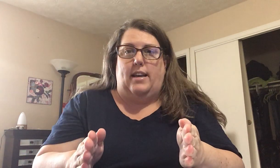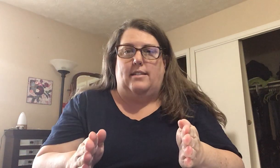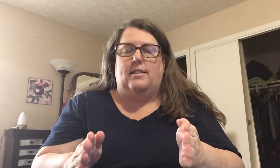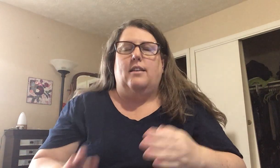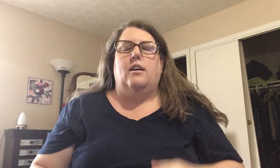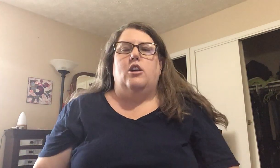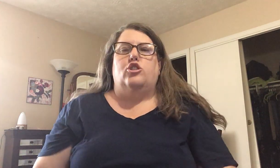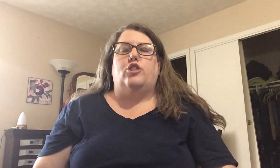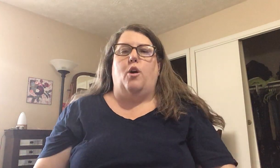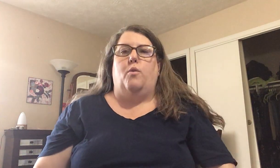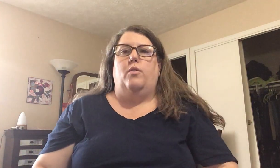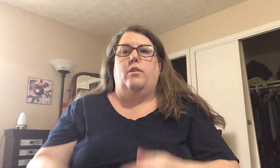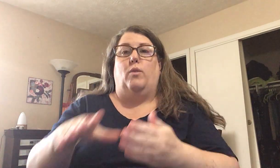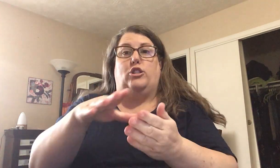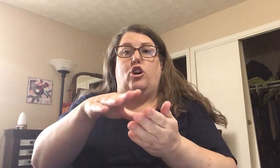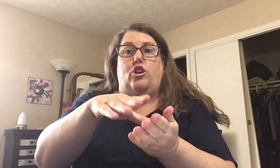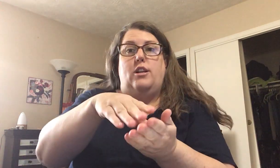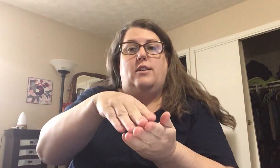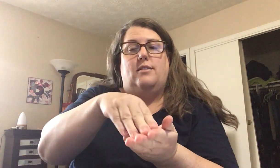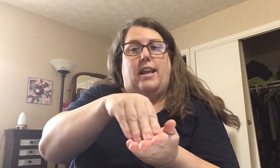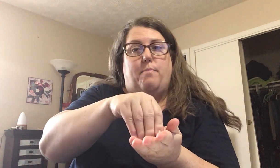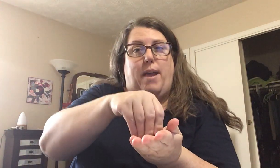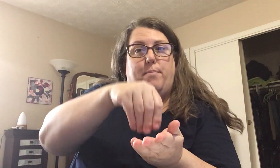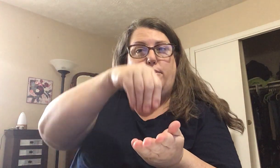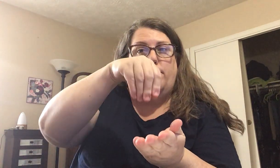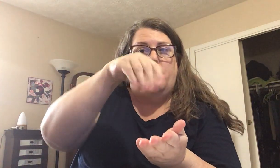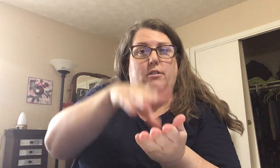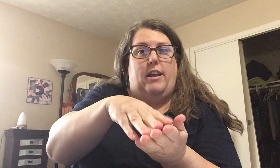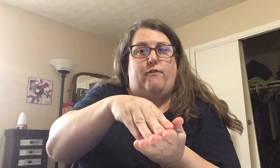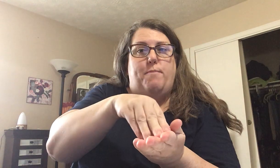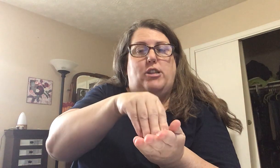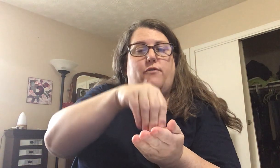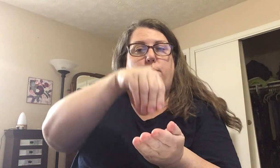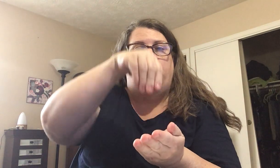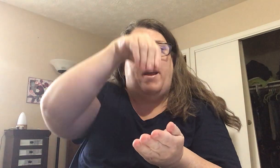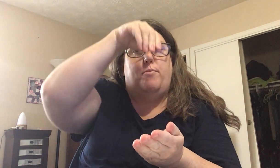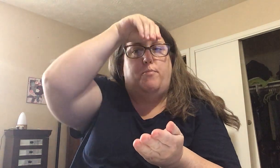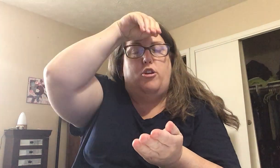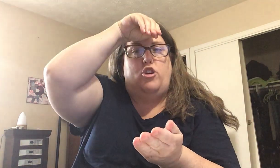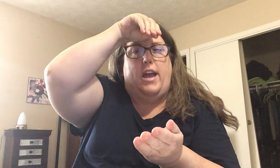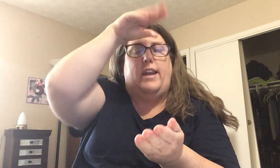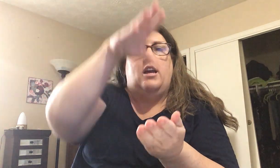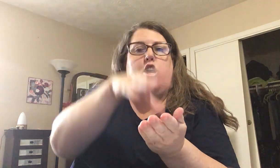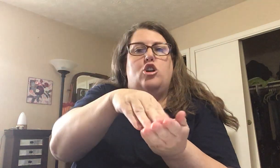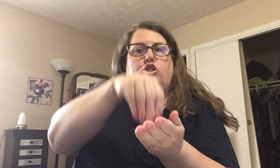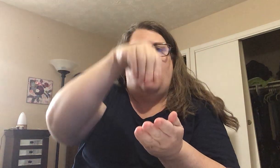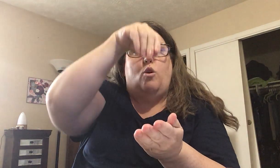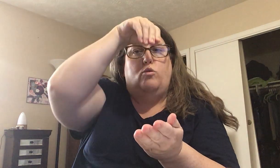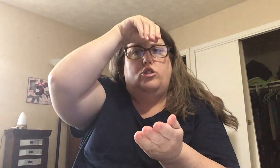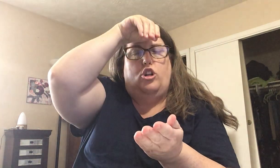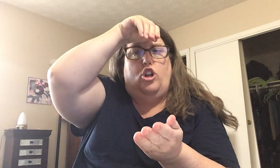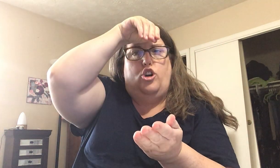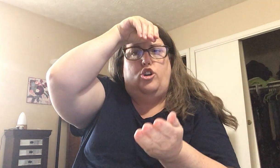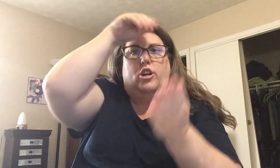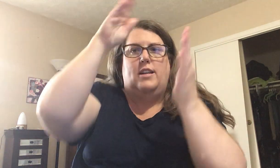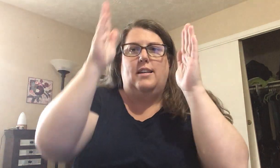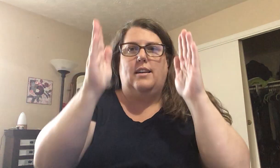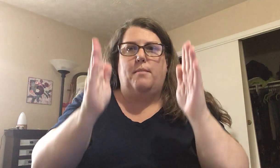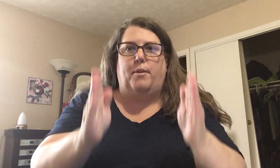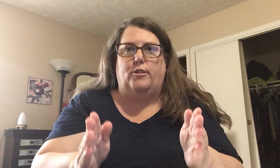this. So, what's learn? Take the paper, information from the paper, put it in your head. So, learn,